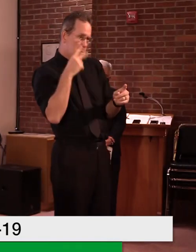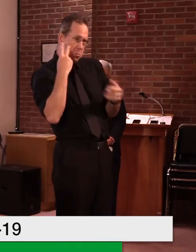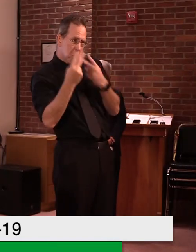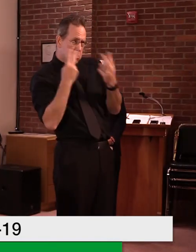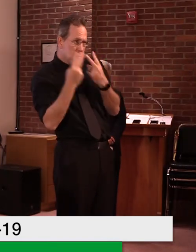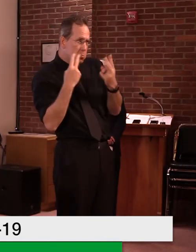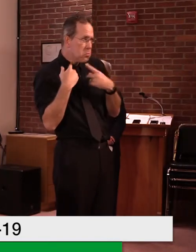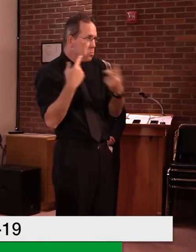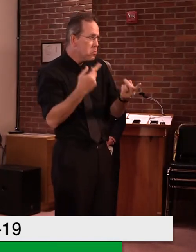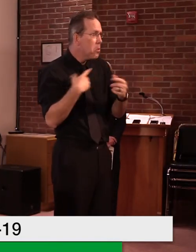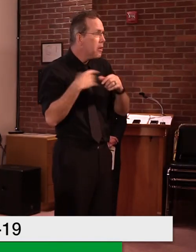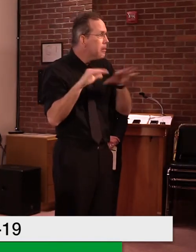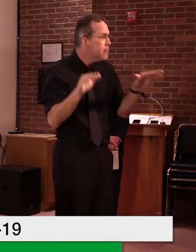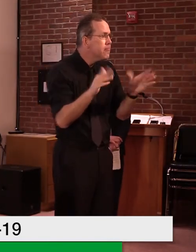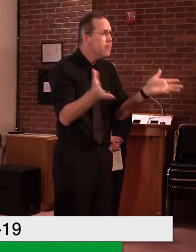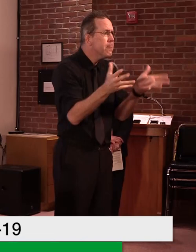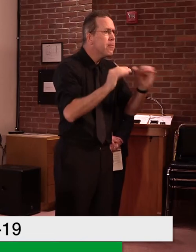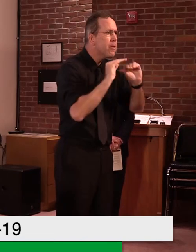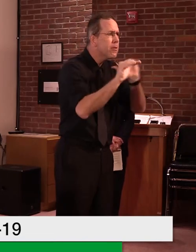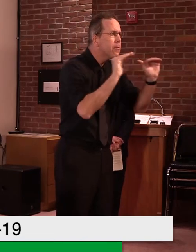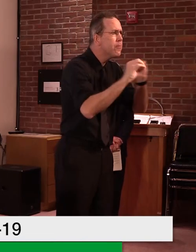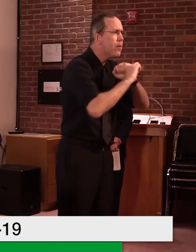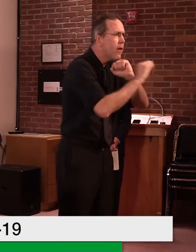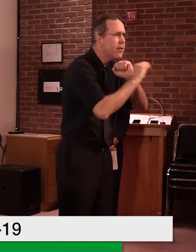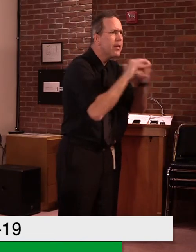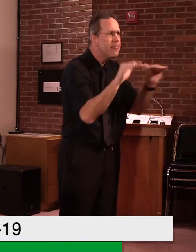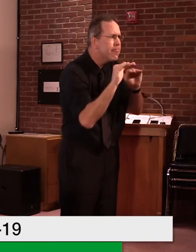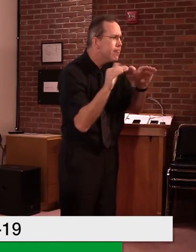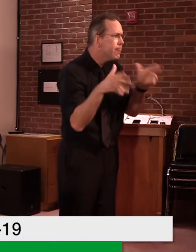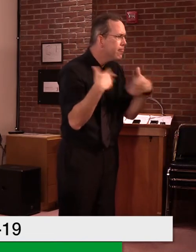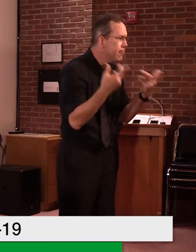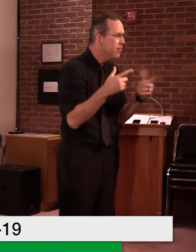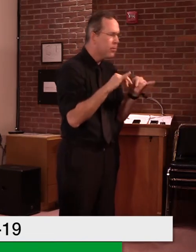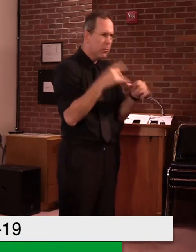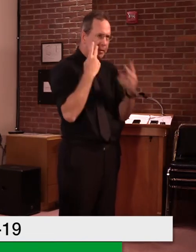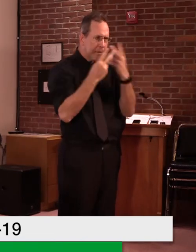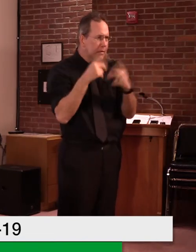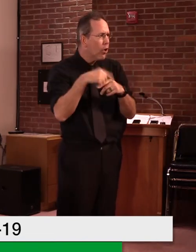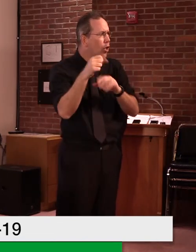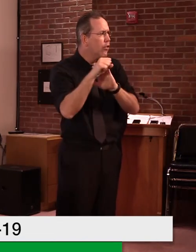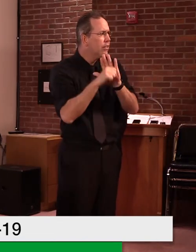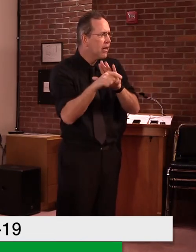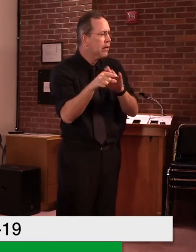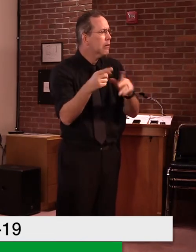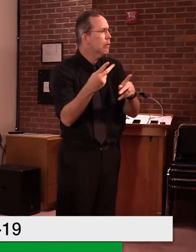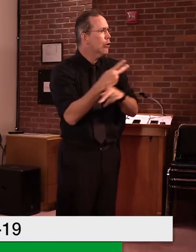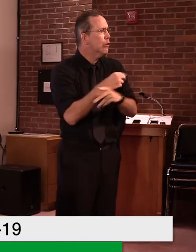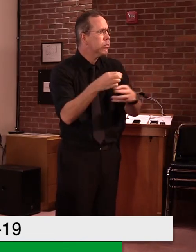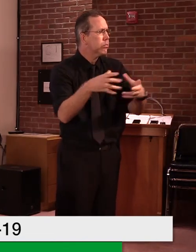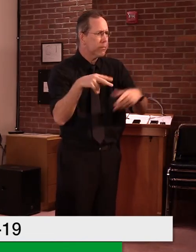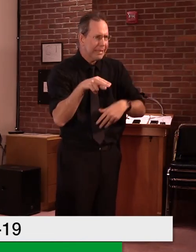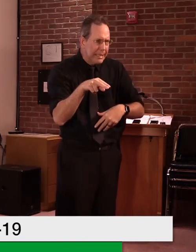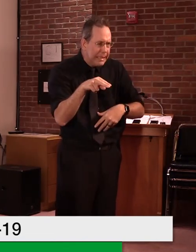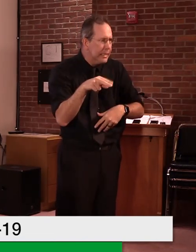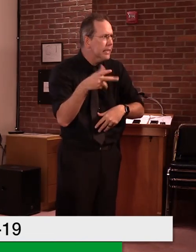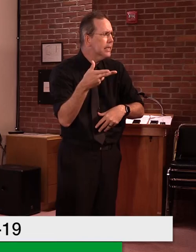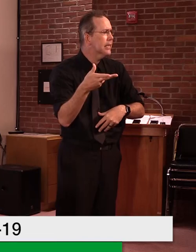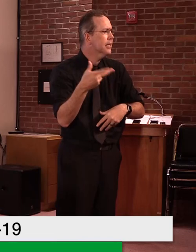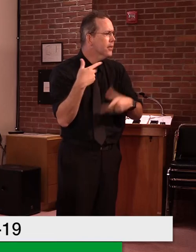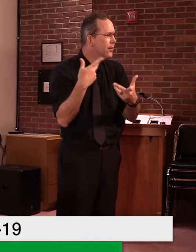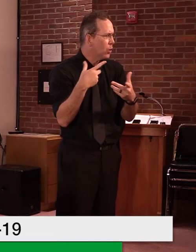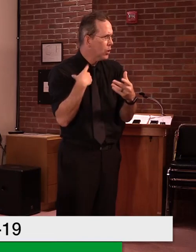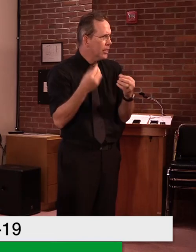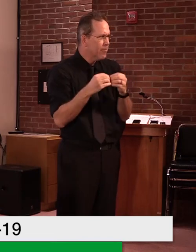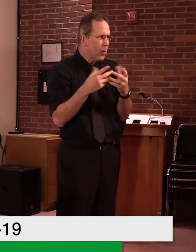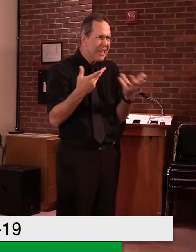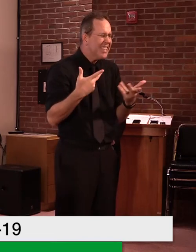the country is, and with more science coming out and you know, giving us a little bit more